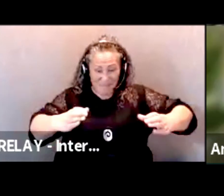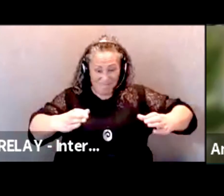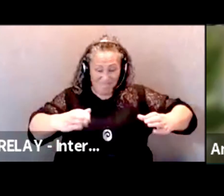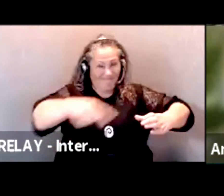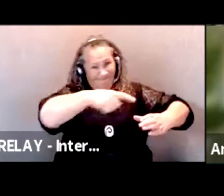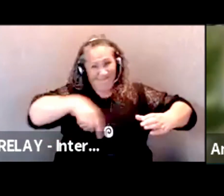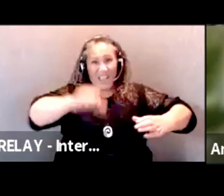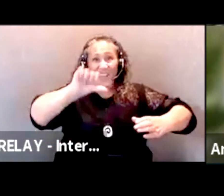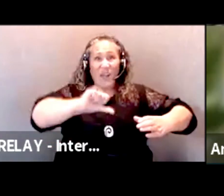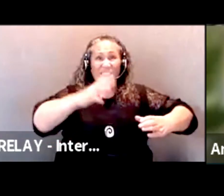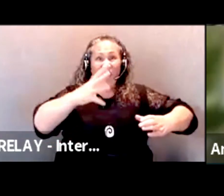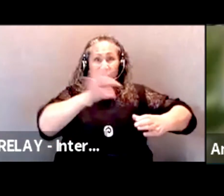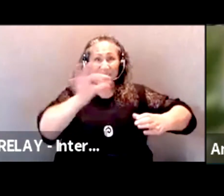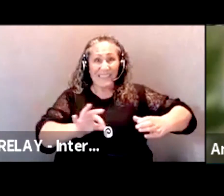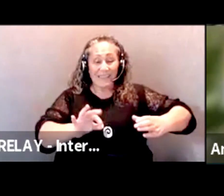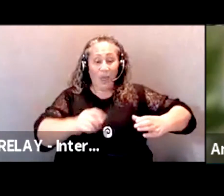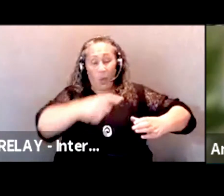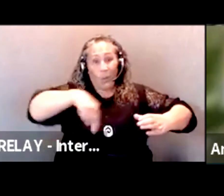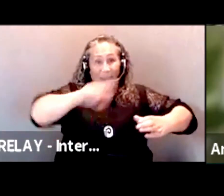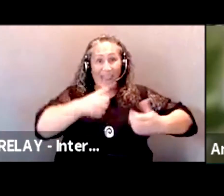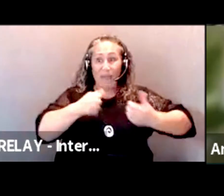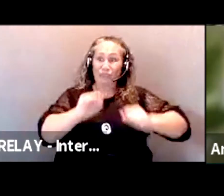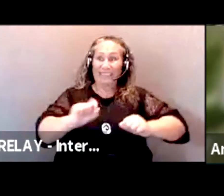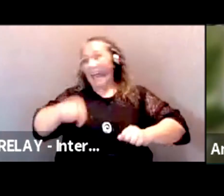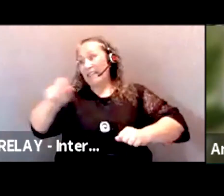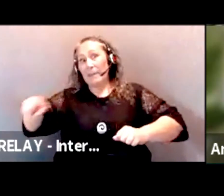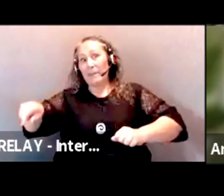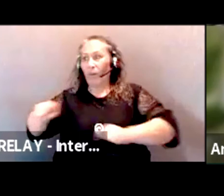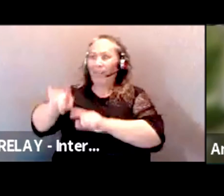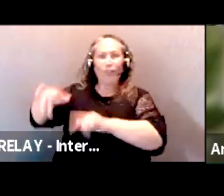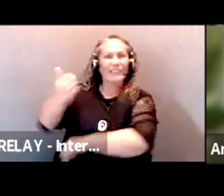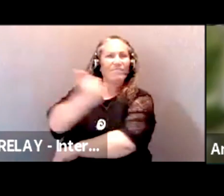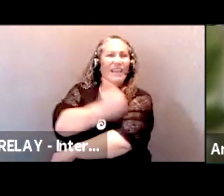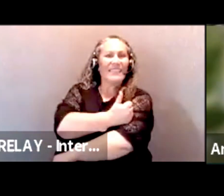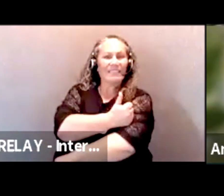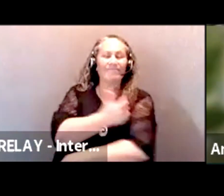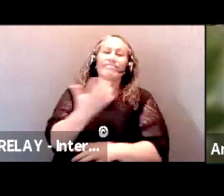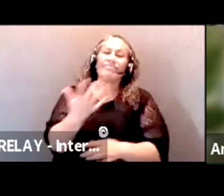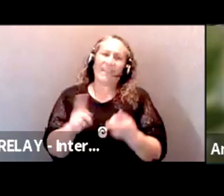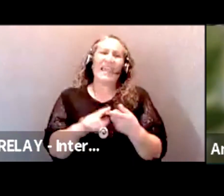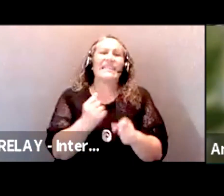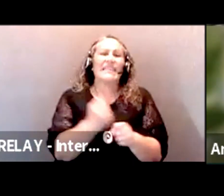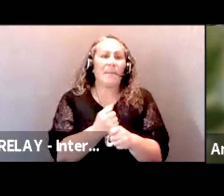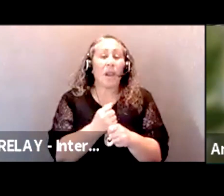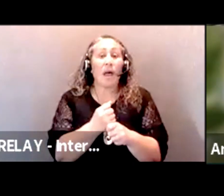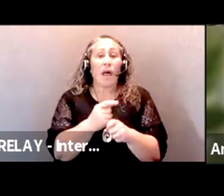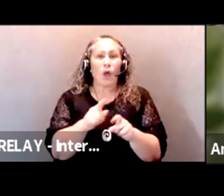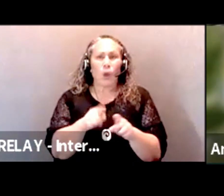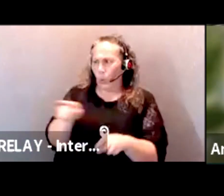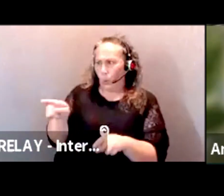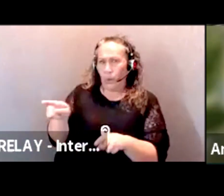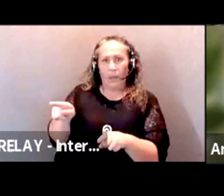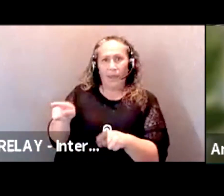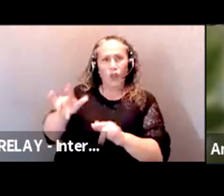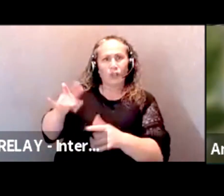people who have not yet had the vaccine. For example, our tamariki, those younger